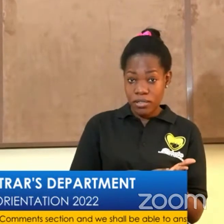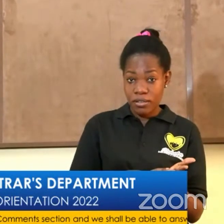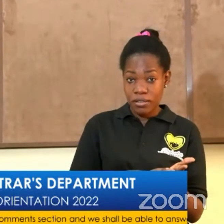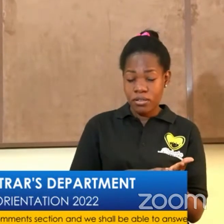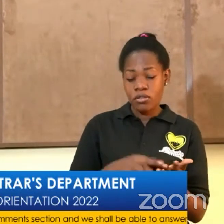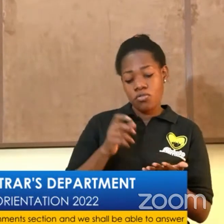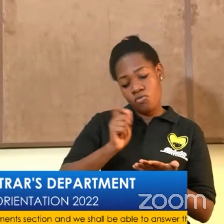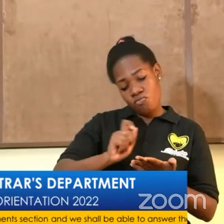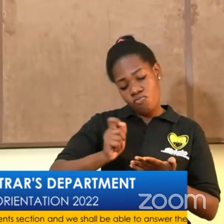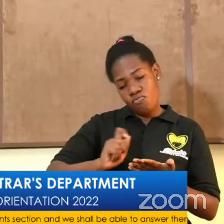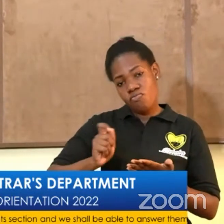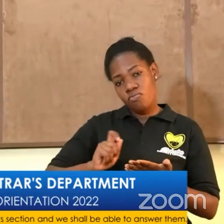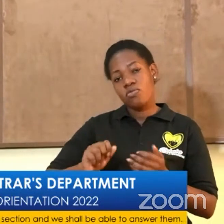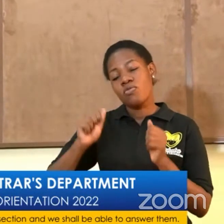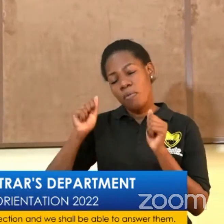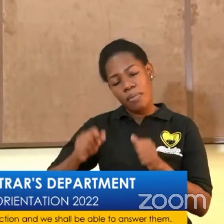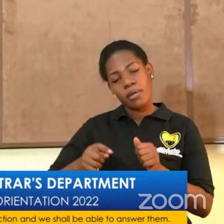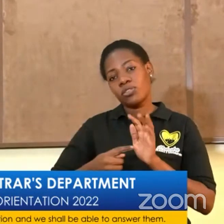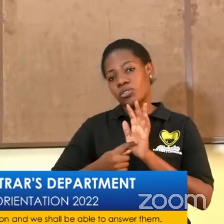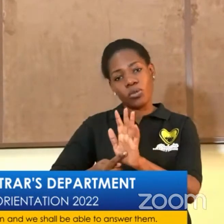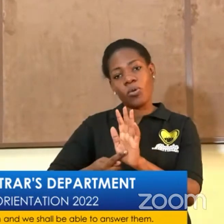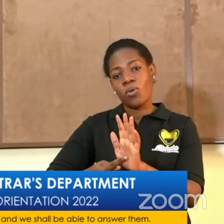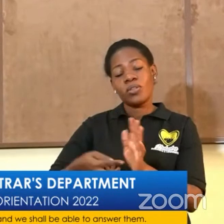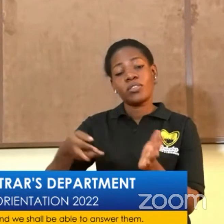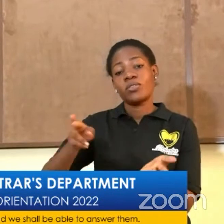it is a retake on the transcript.